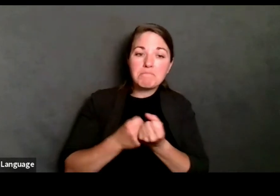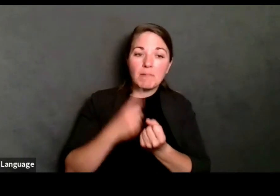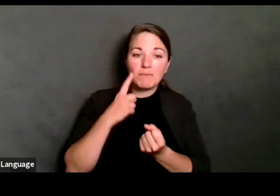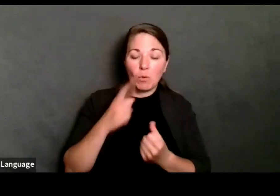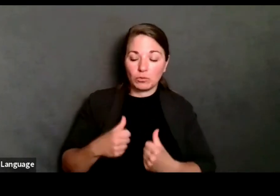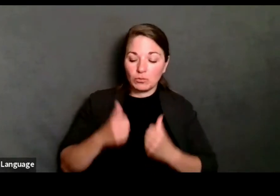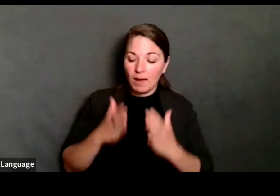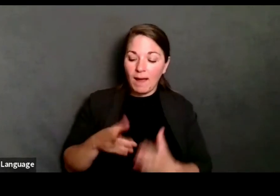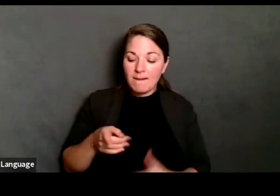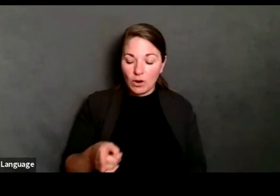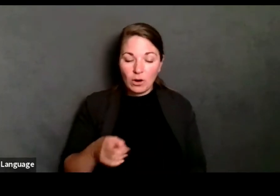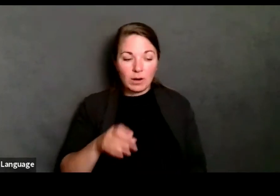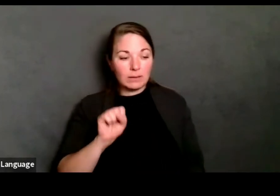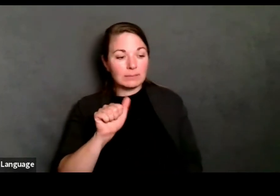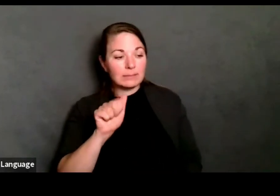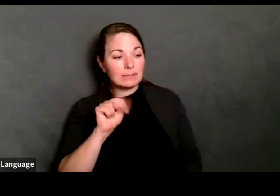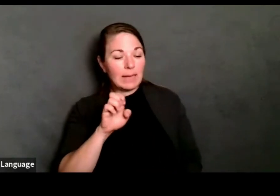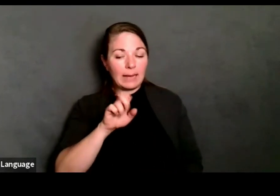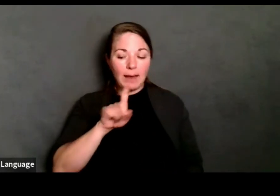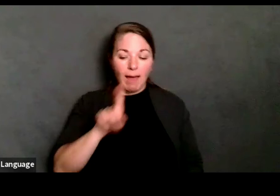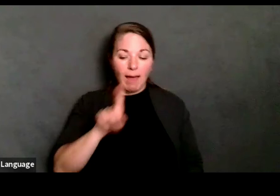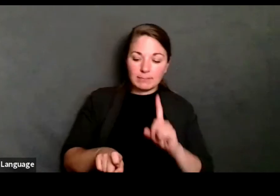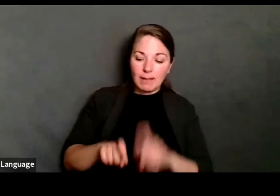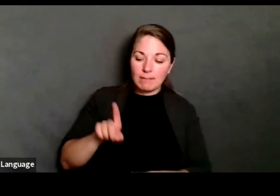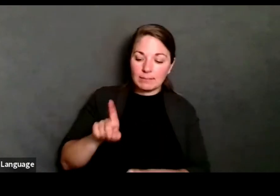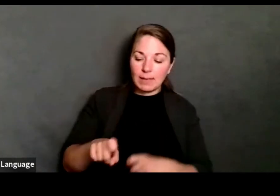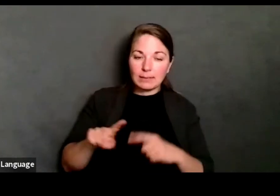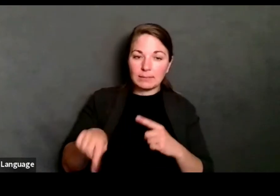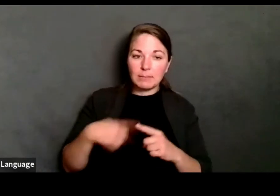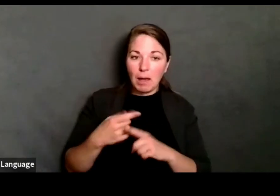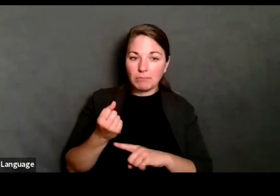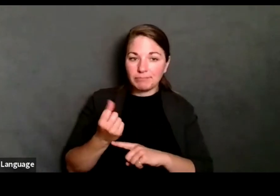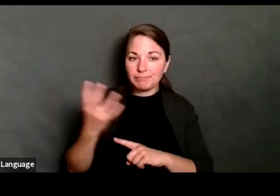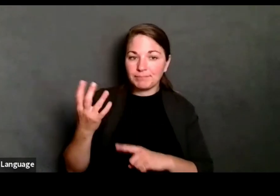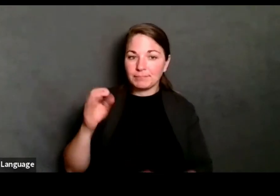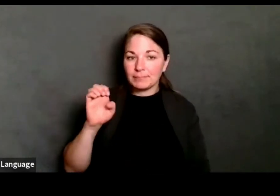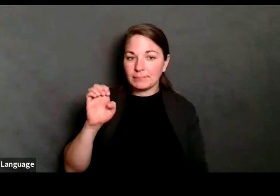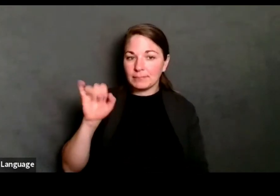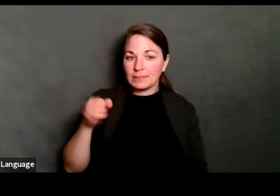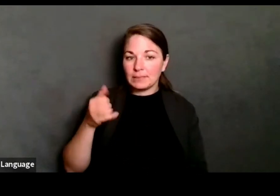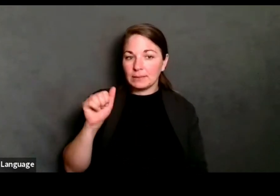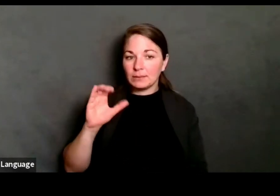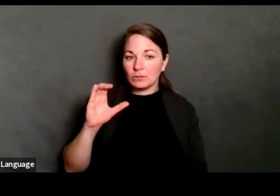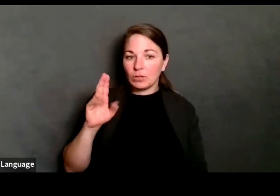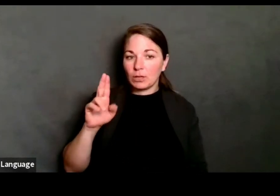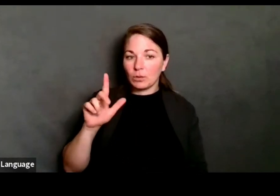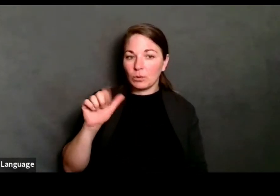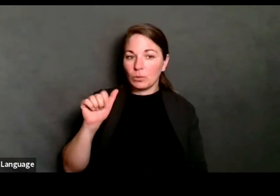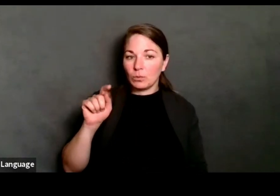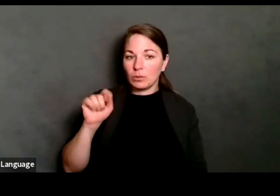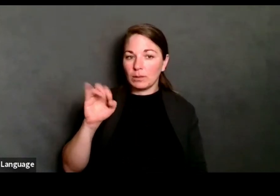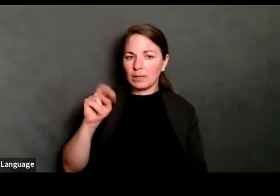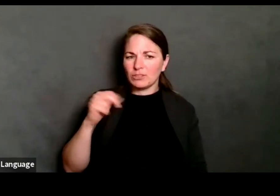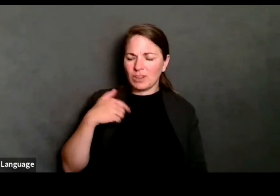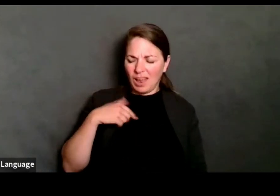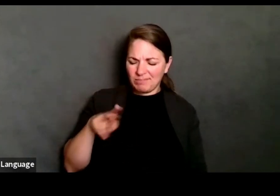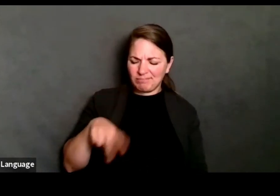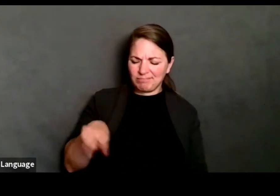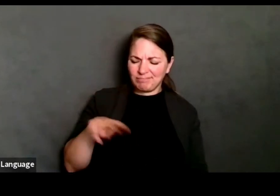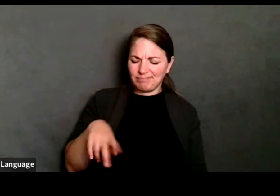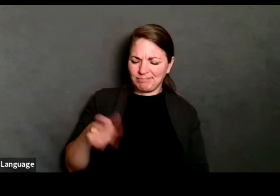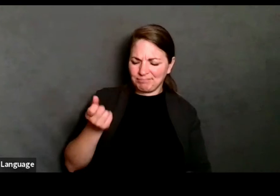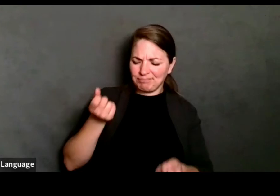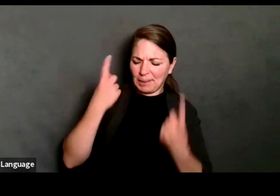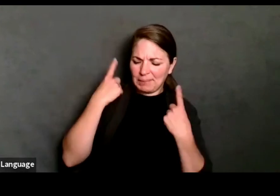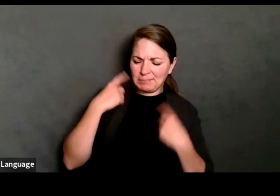SAFE exam, and the SANE was asking questions about ejaculation that just were not getting across. Finally, the